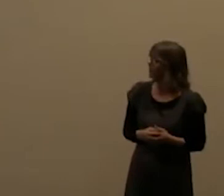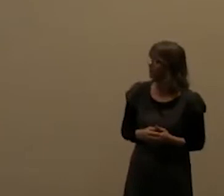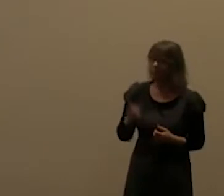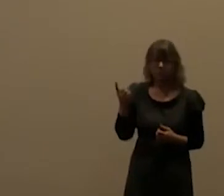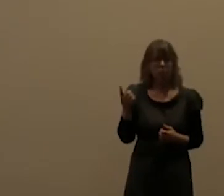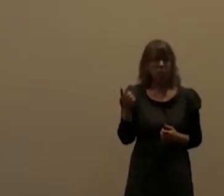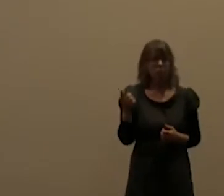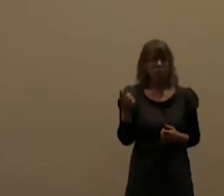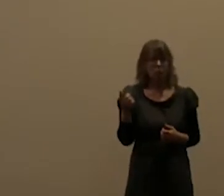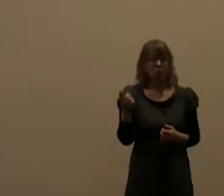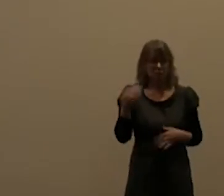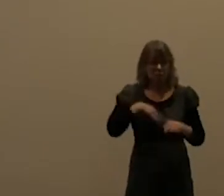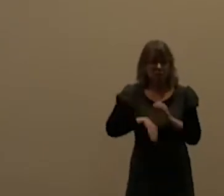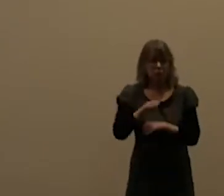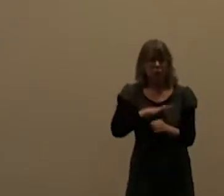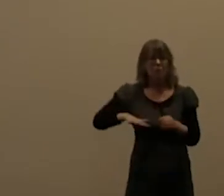Environments tab,